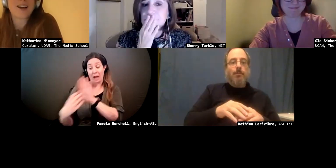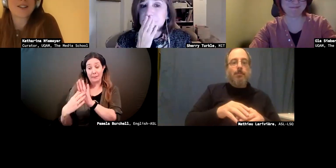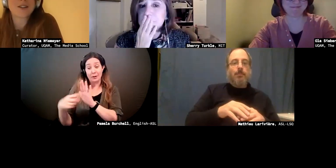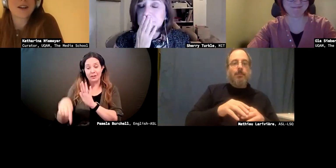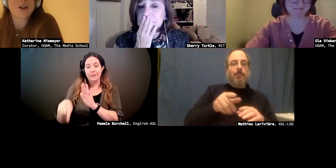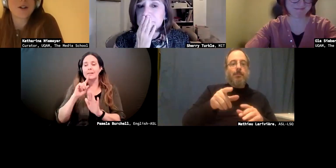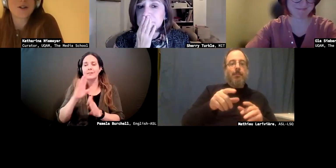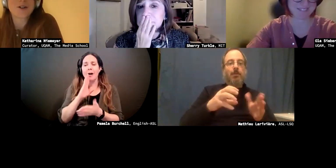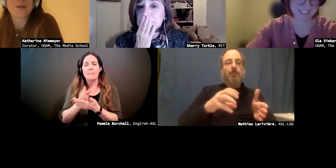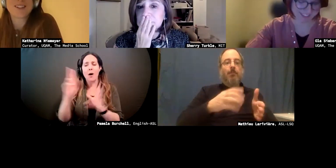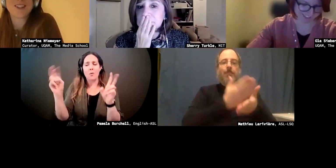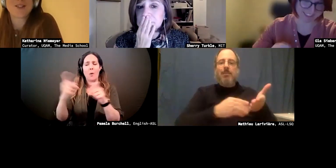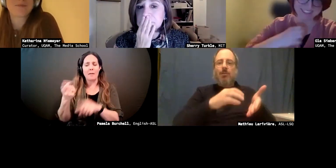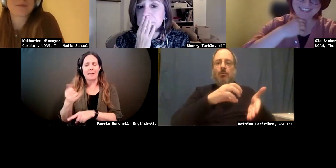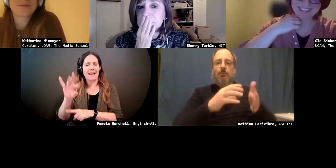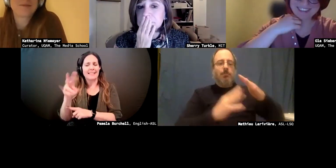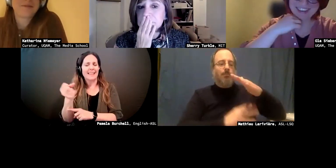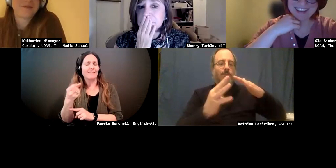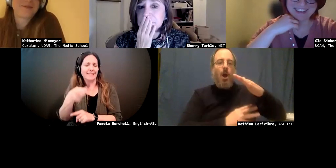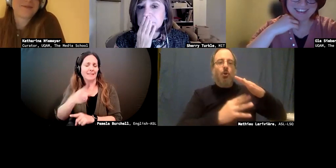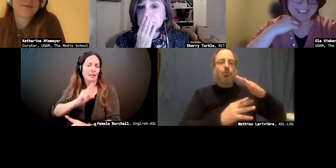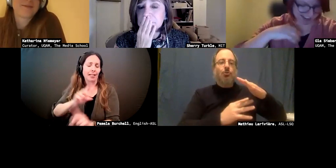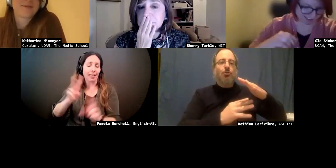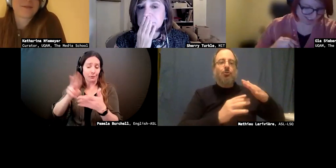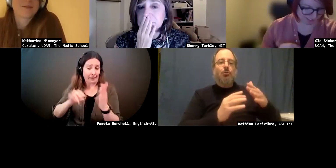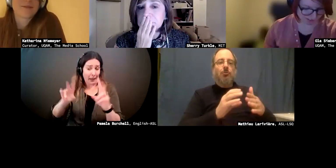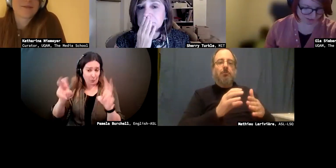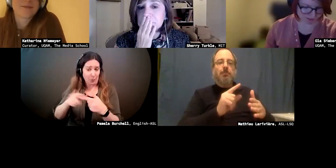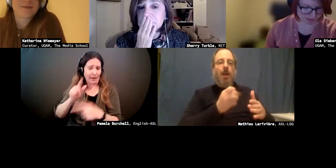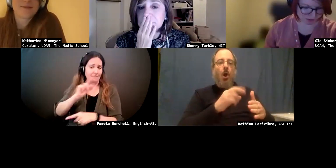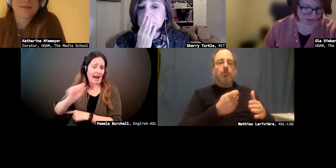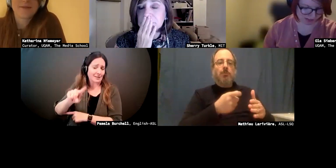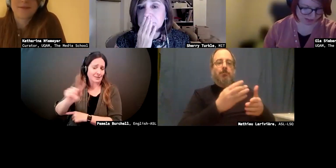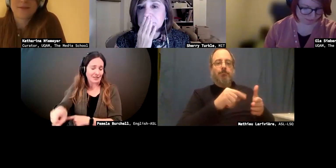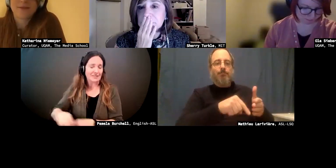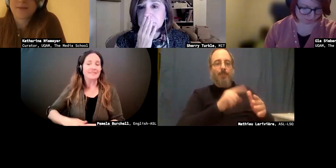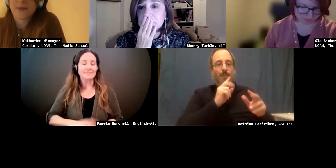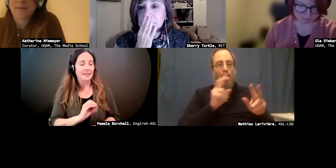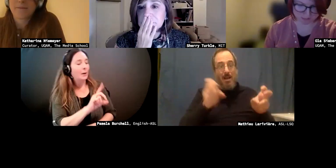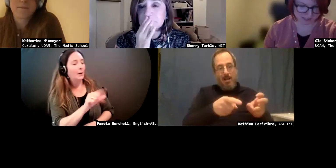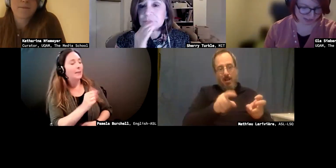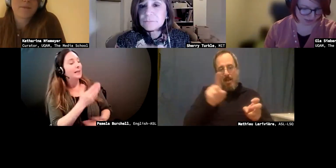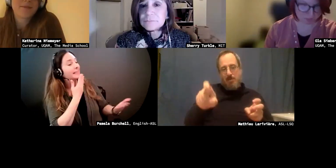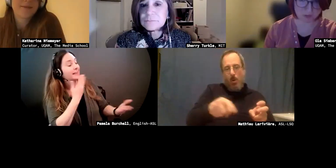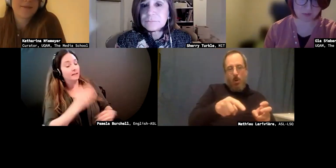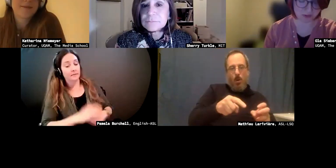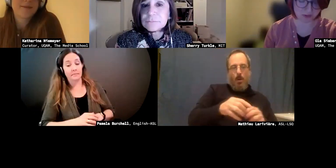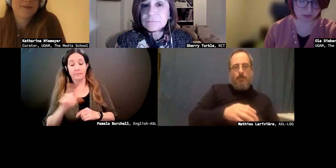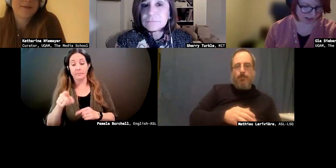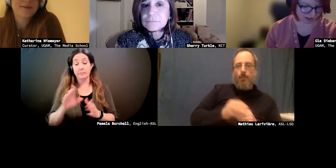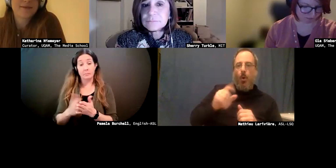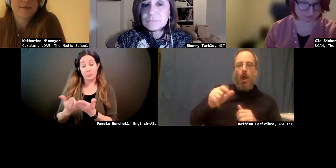our last question in the conversation. Yes, thank you. So by the end of your